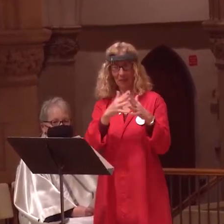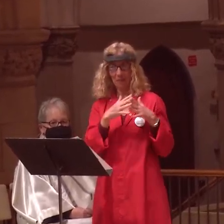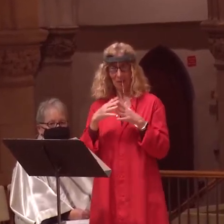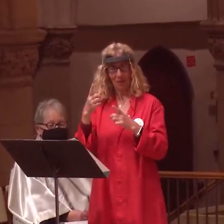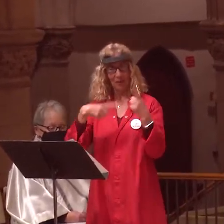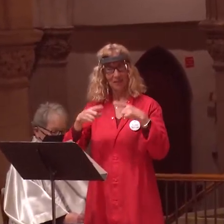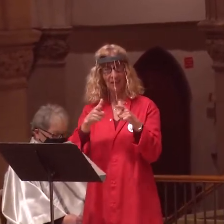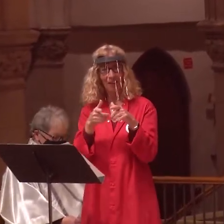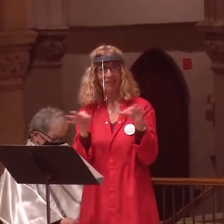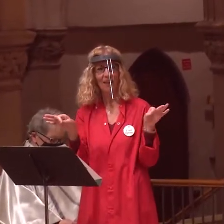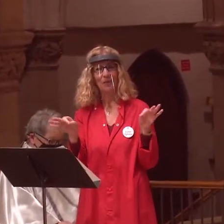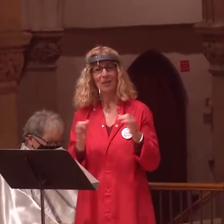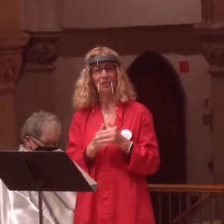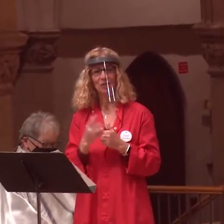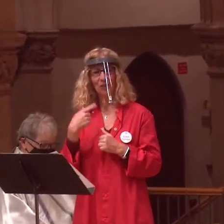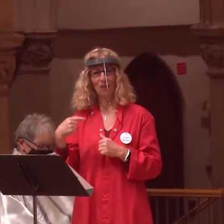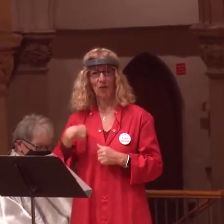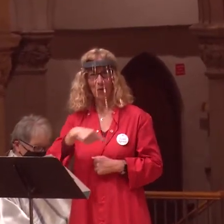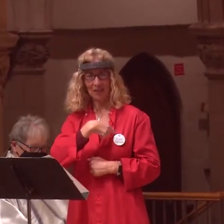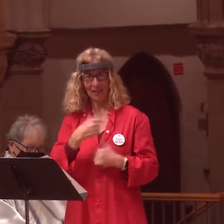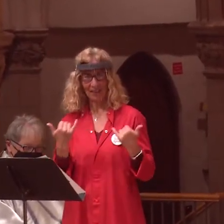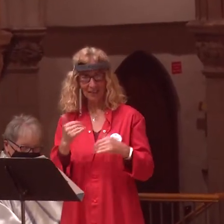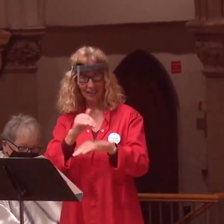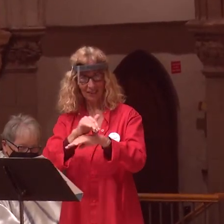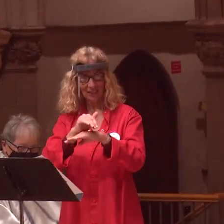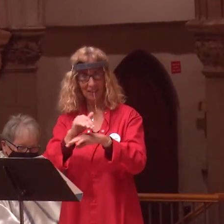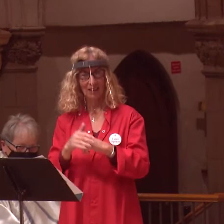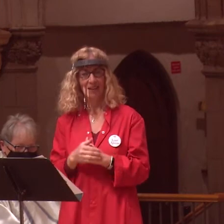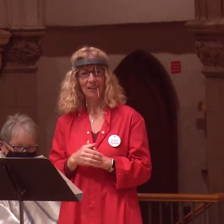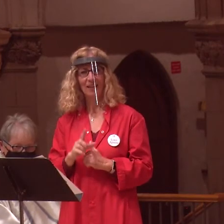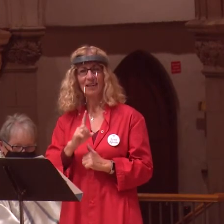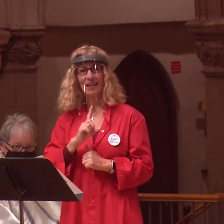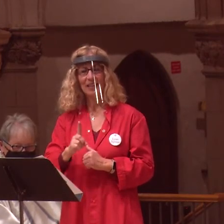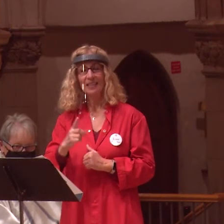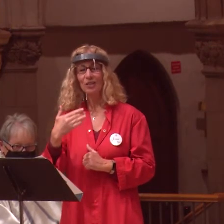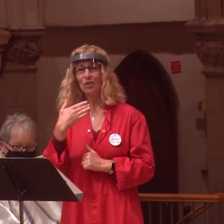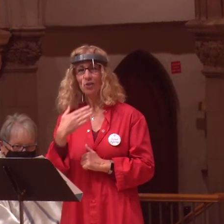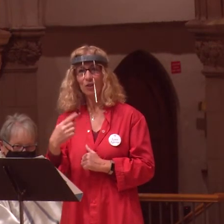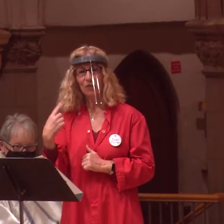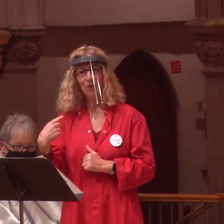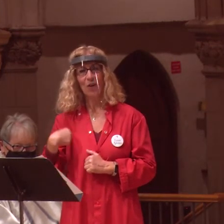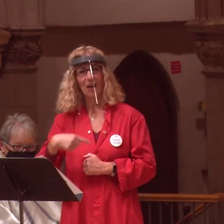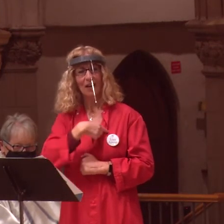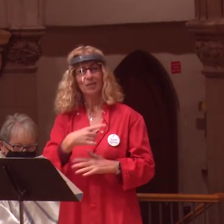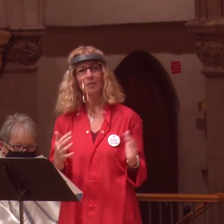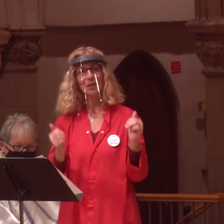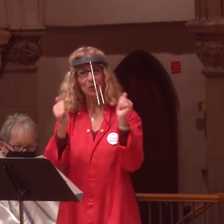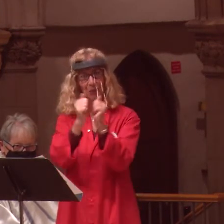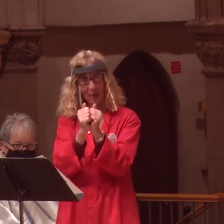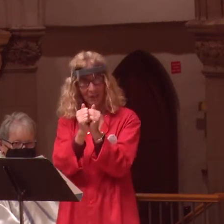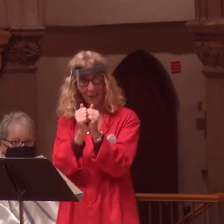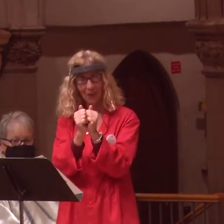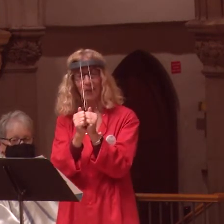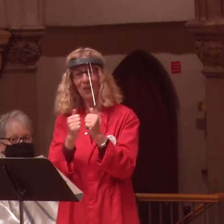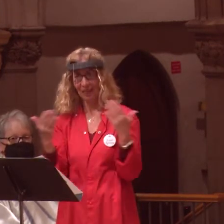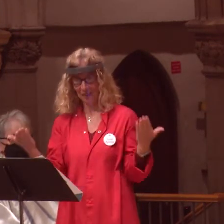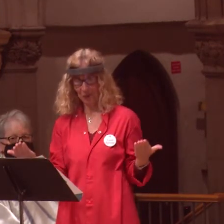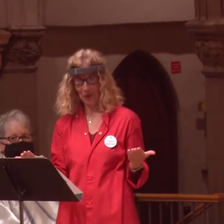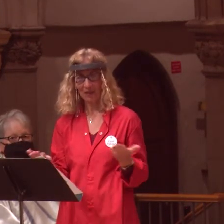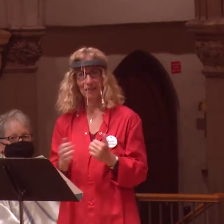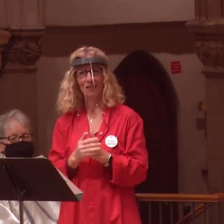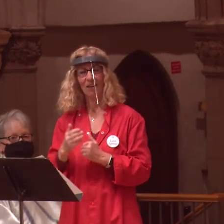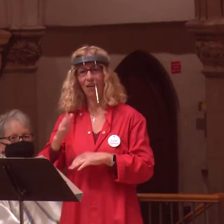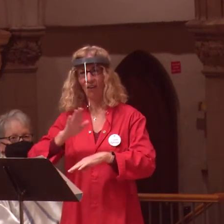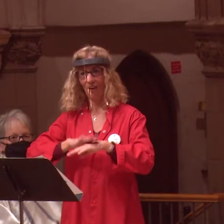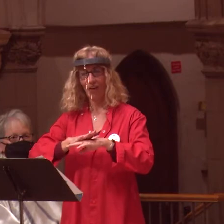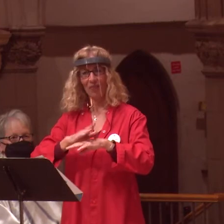Language for us this evening. It is good for us to be together, even in this way, on this